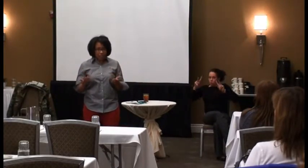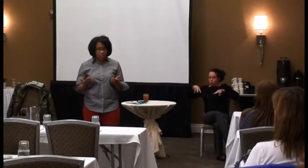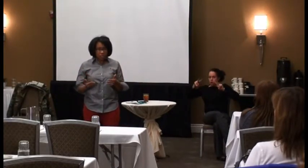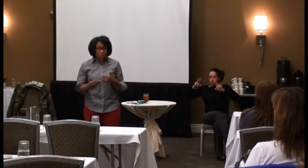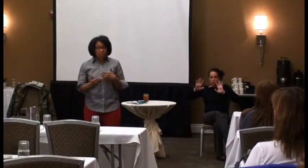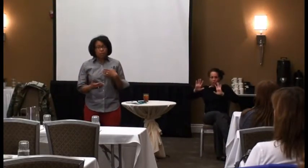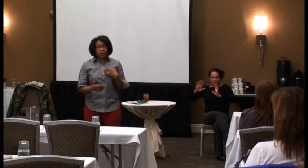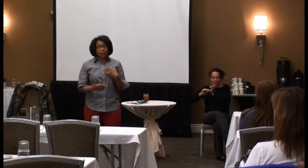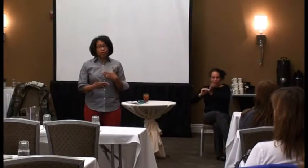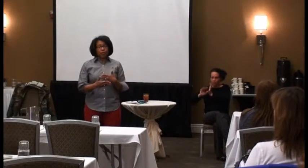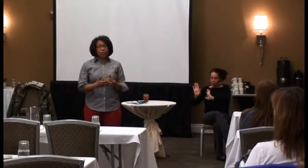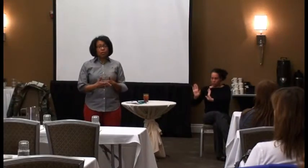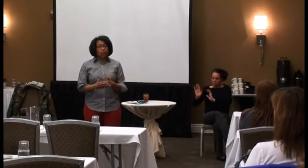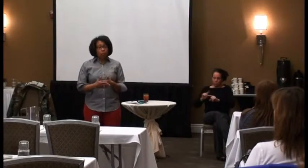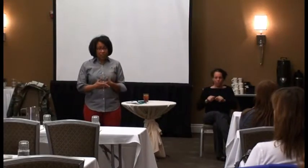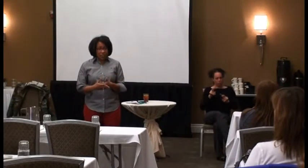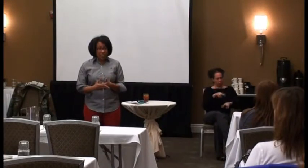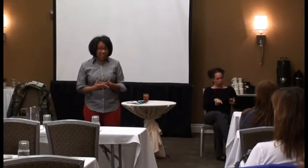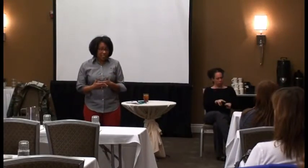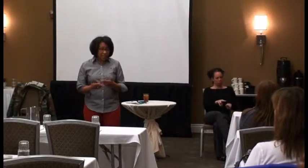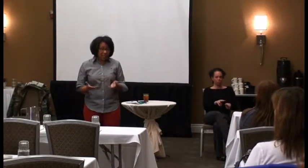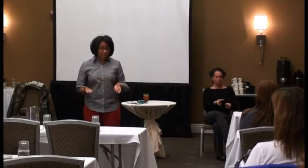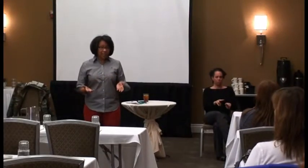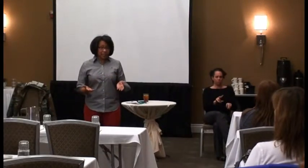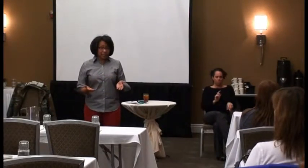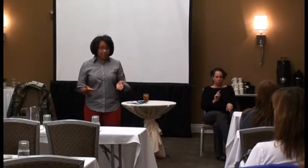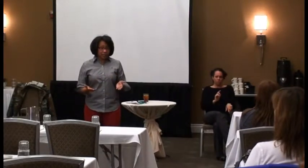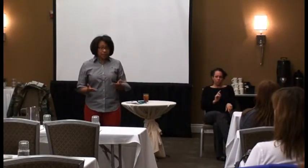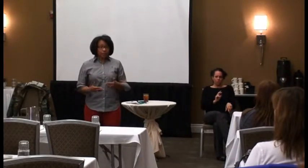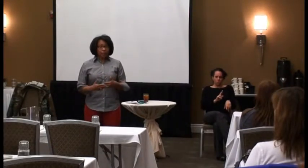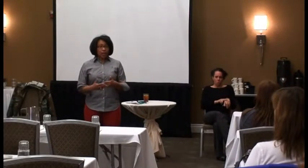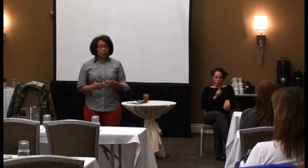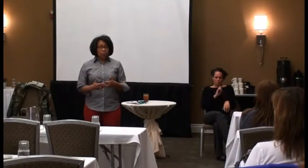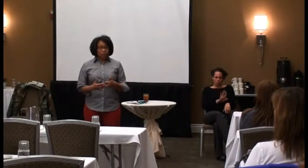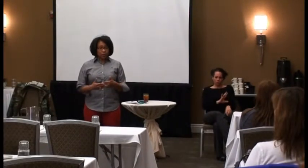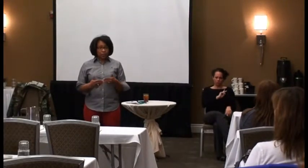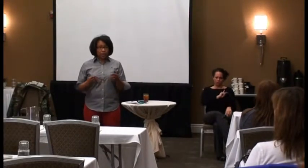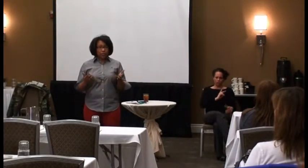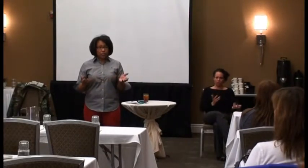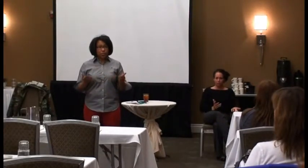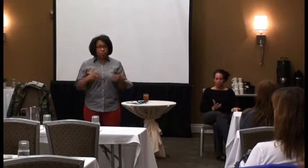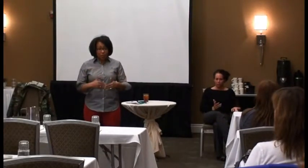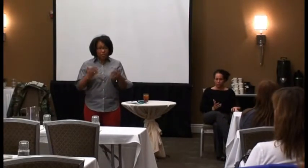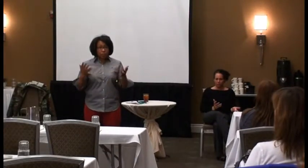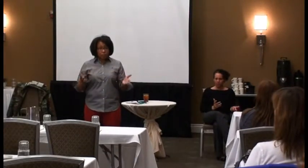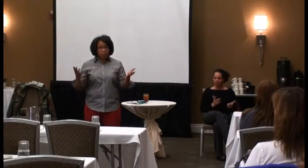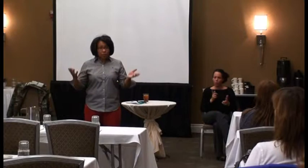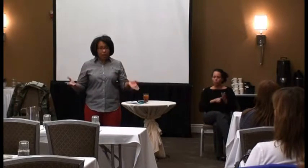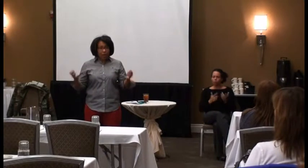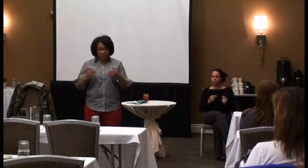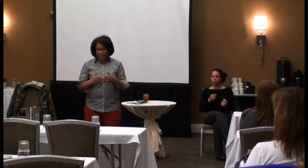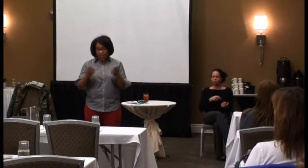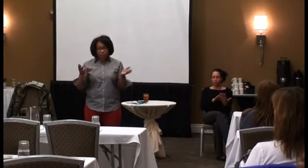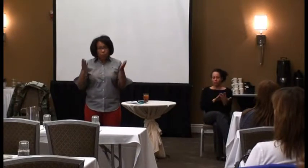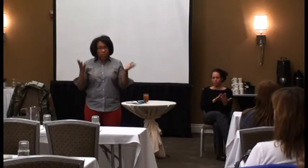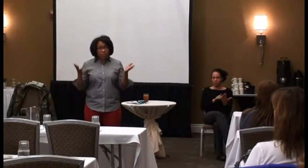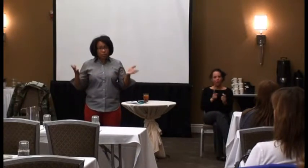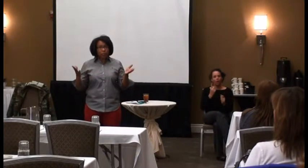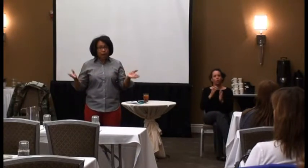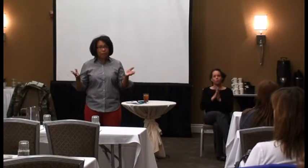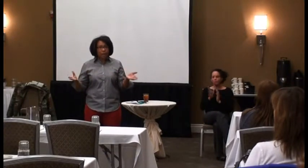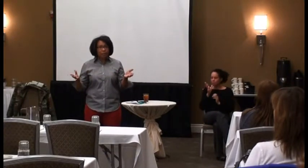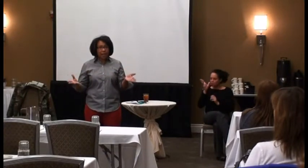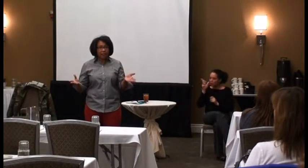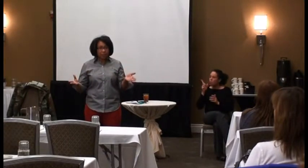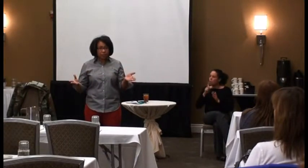that physician. But to look at what the baseline is, and what you're trying to address, I always ask a parent, what's the